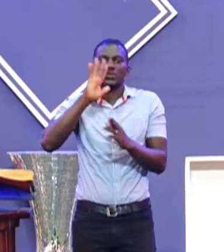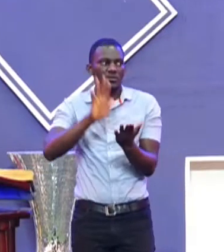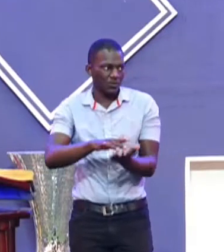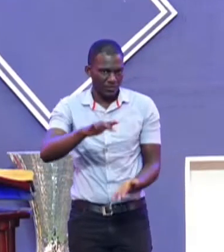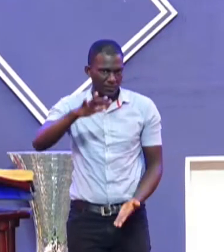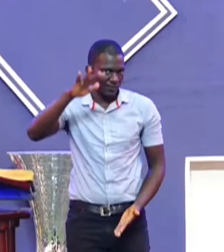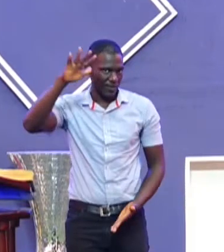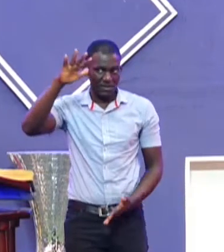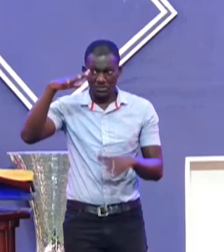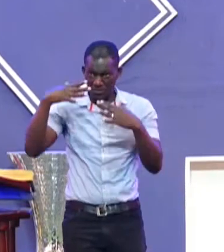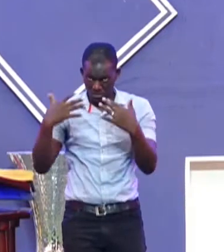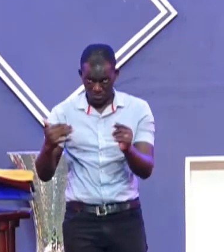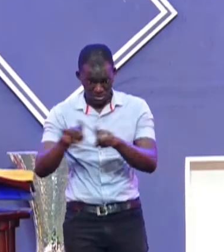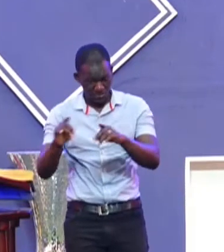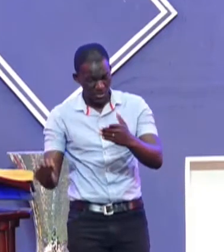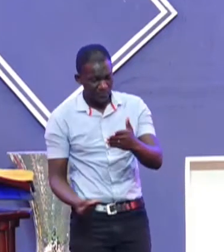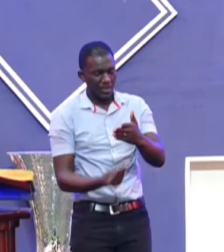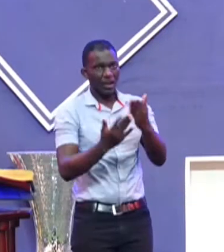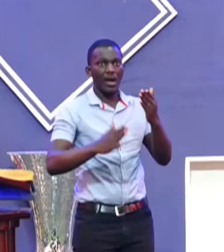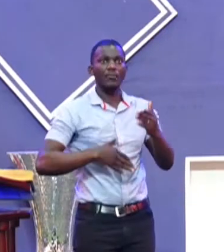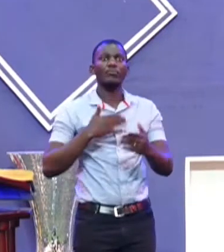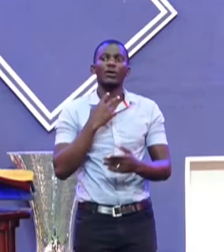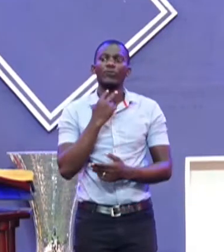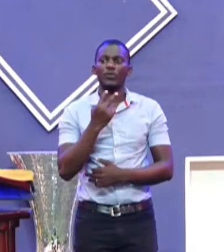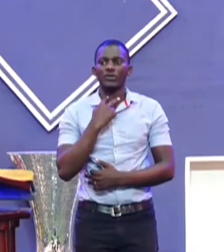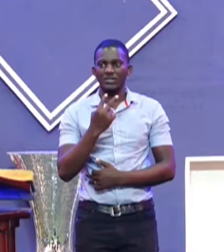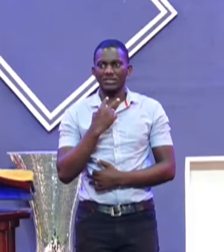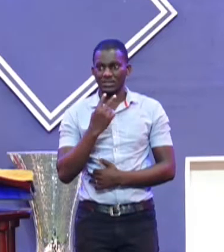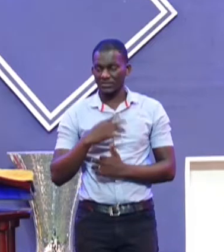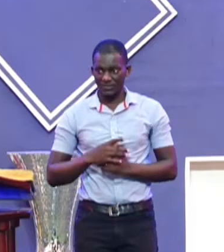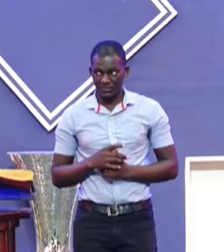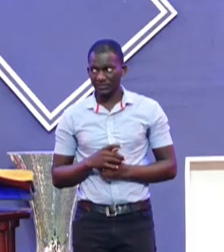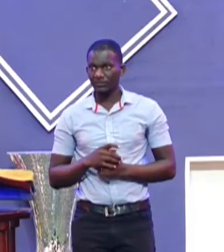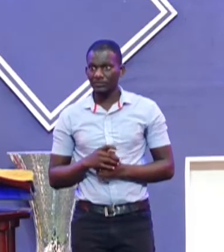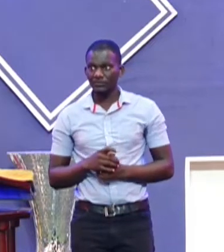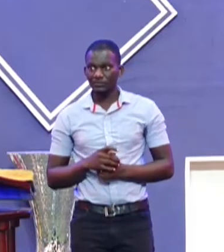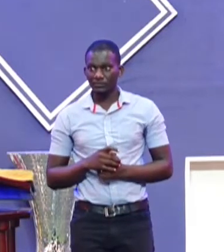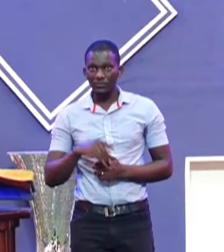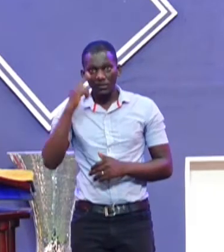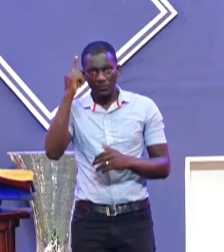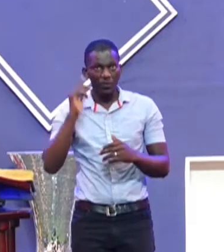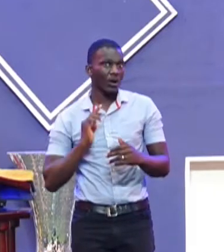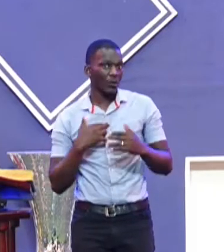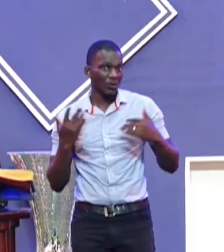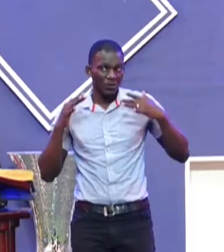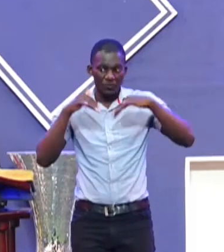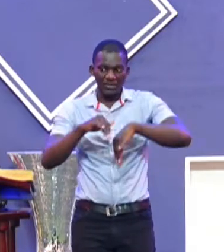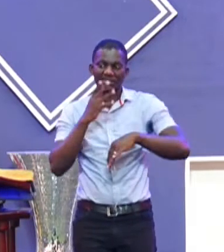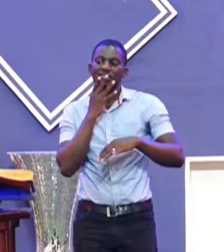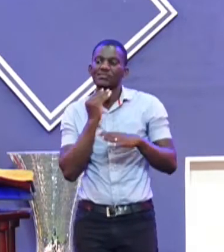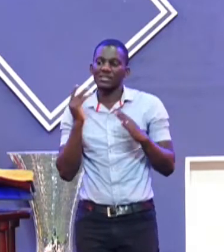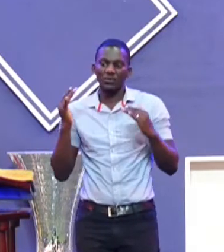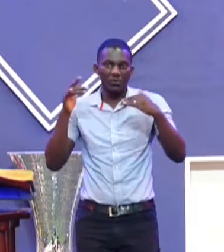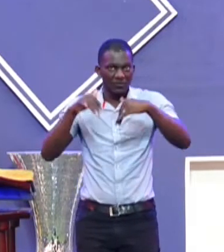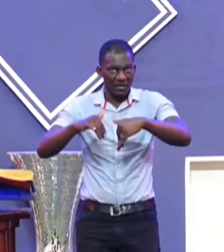be glorified. Nange ngate dobozi lyange. I also add on my voice. Kulwa conference ya fe yabami. On behalf of